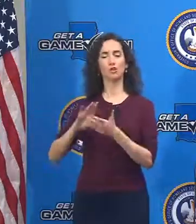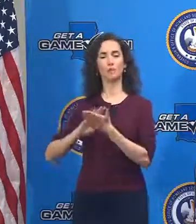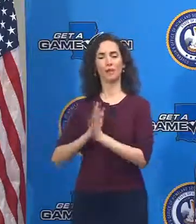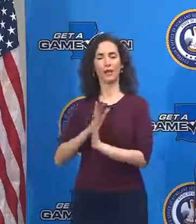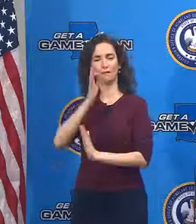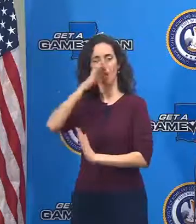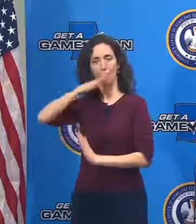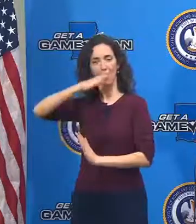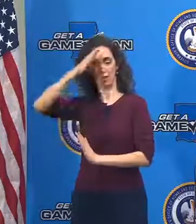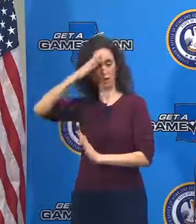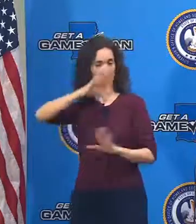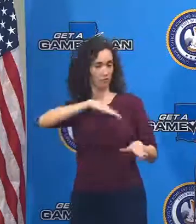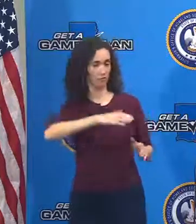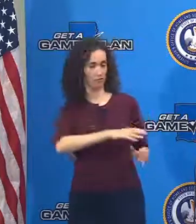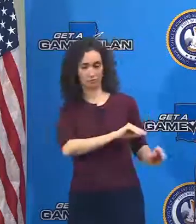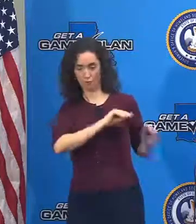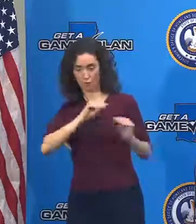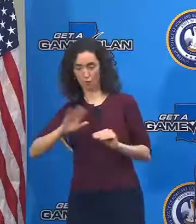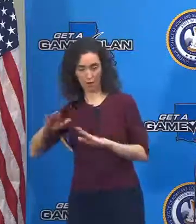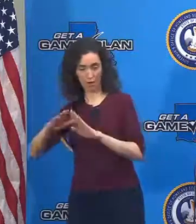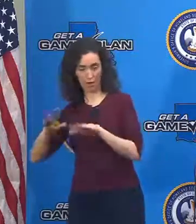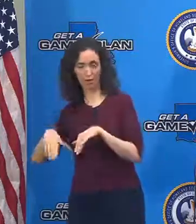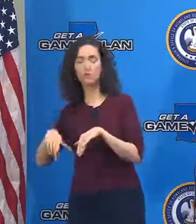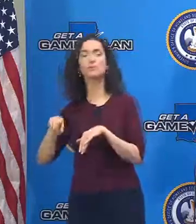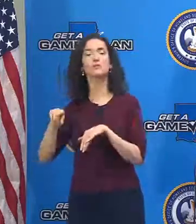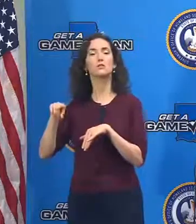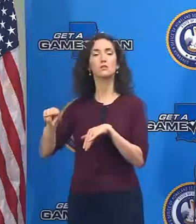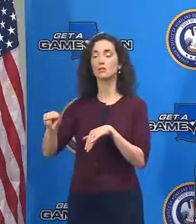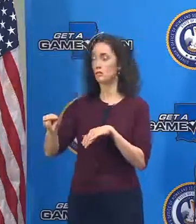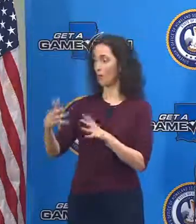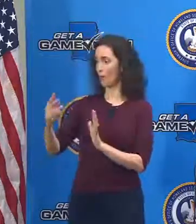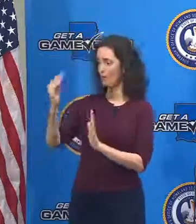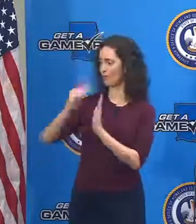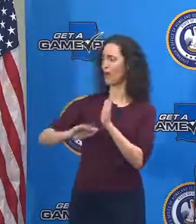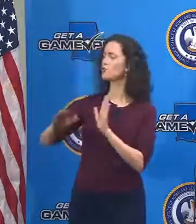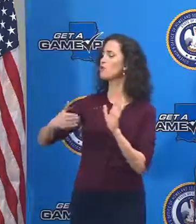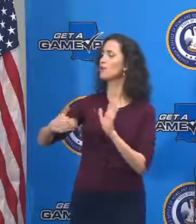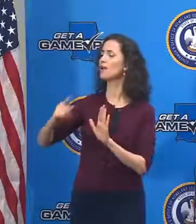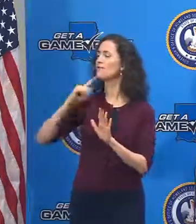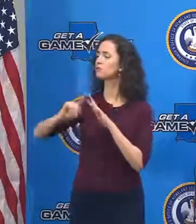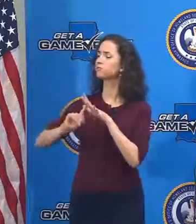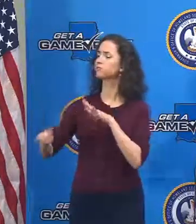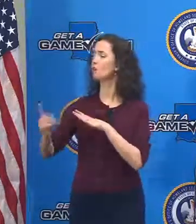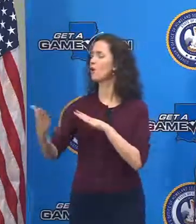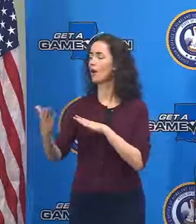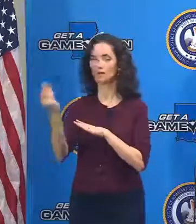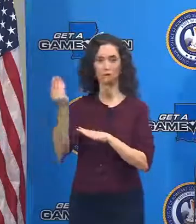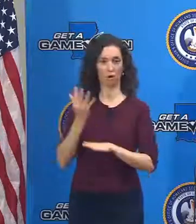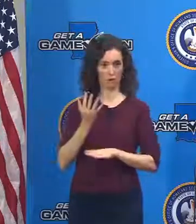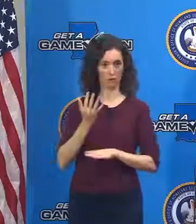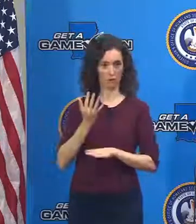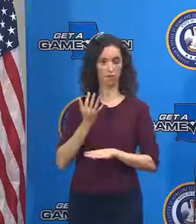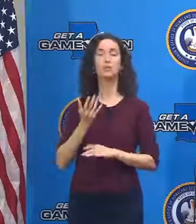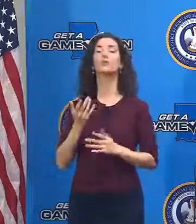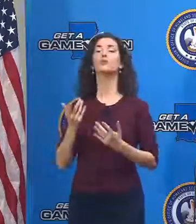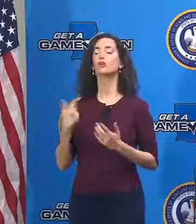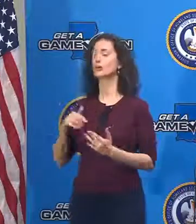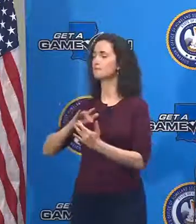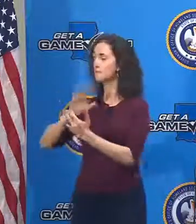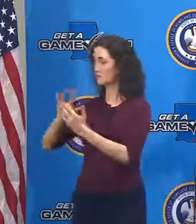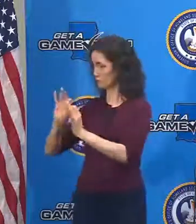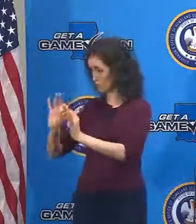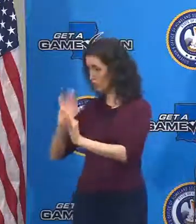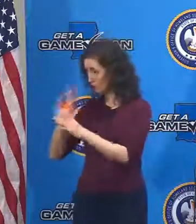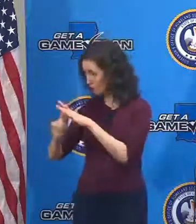foster parents. And then we continue checking with them until we know every single foster child is safe in